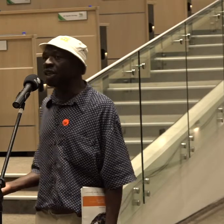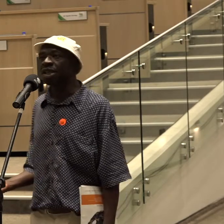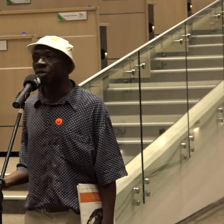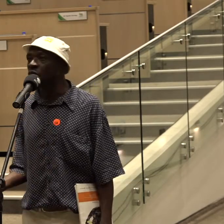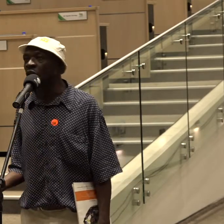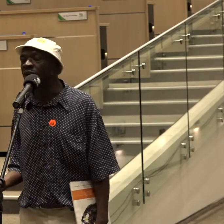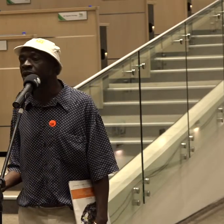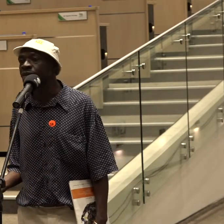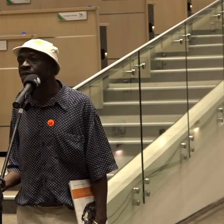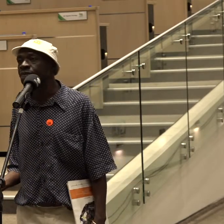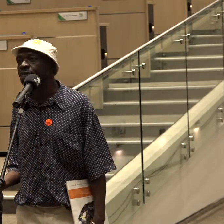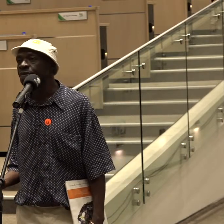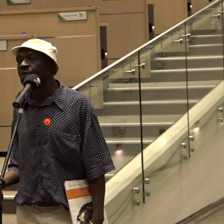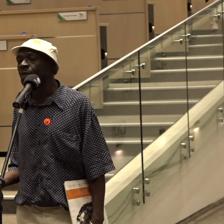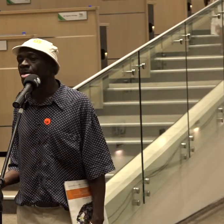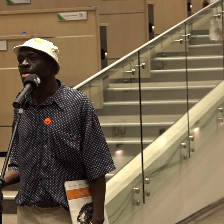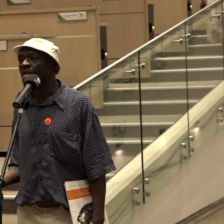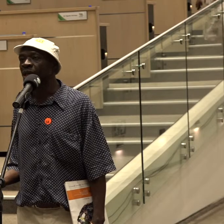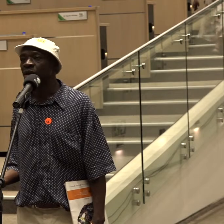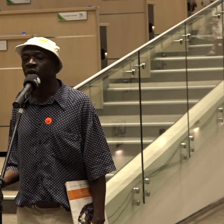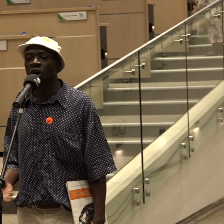I don't think because